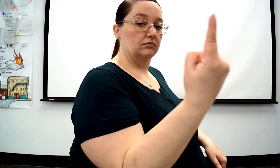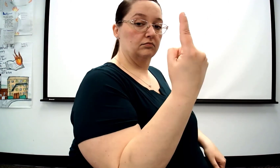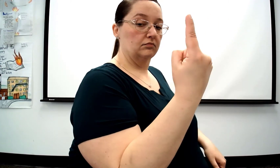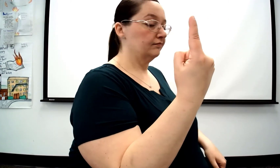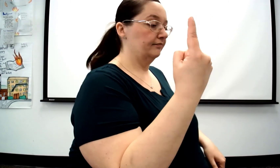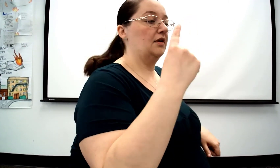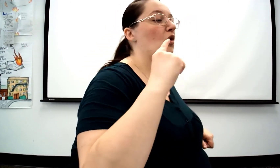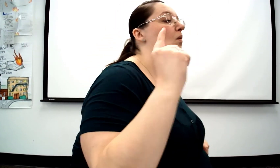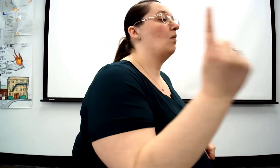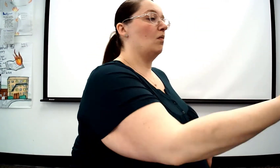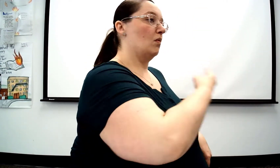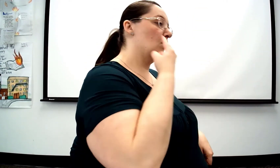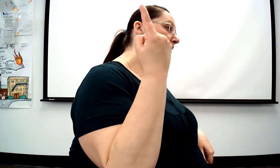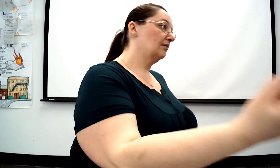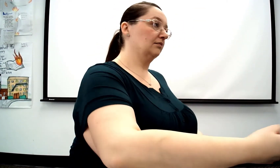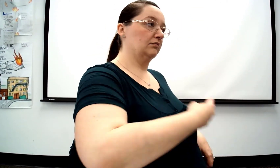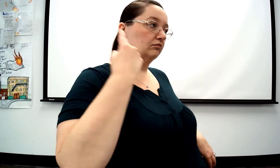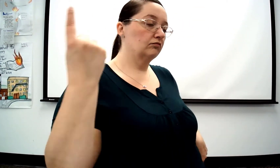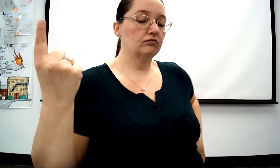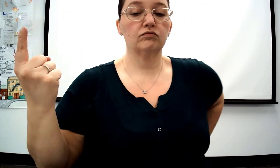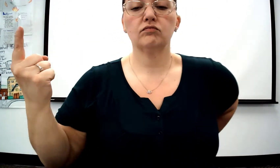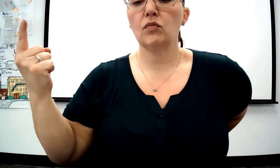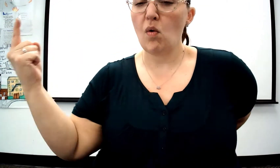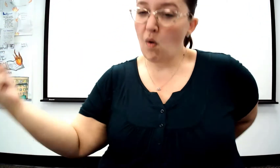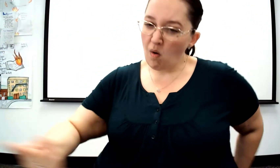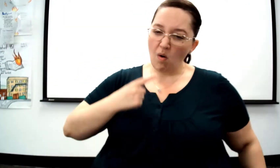Don't go away from you, but circle in toward your face. Always.